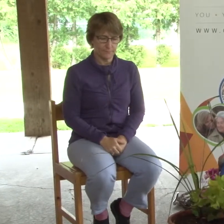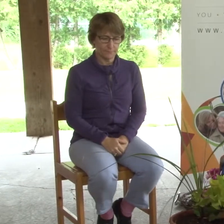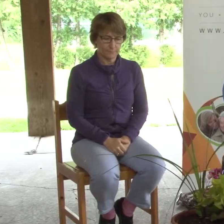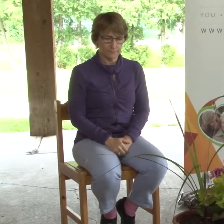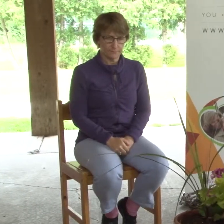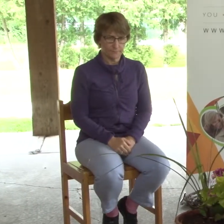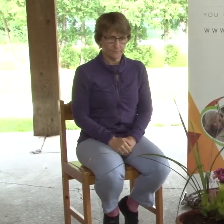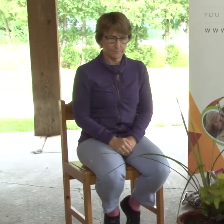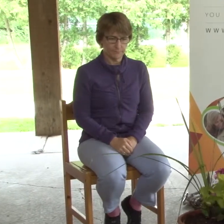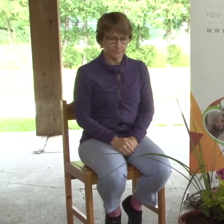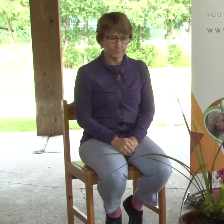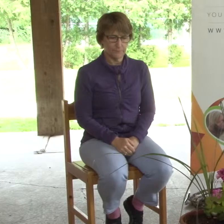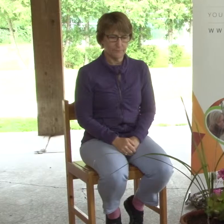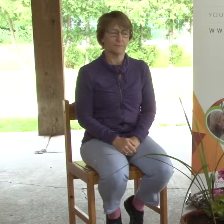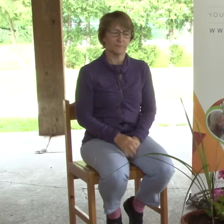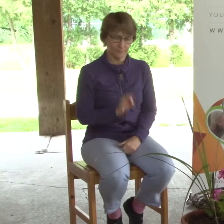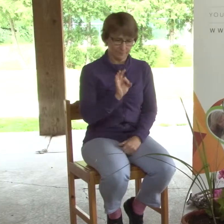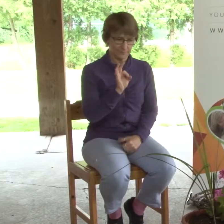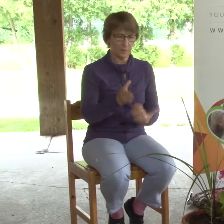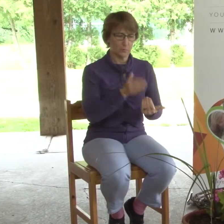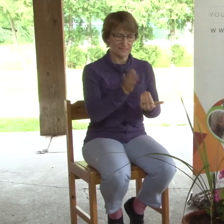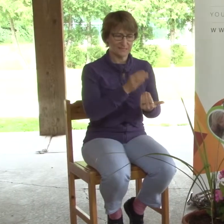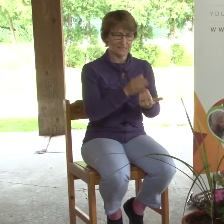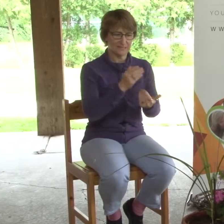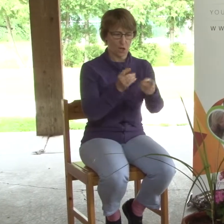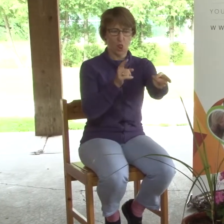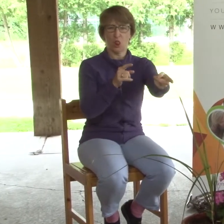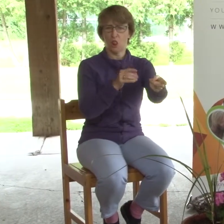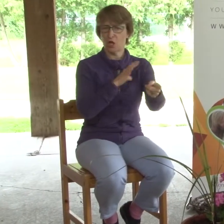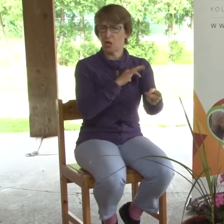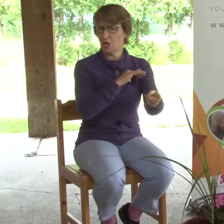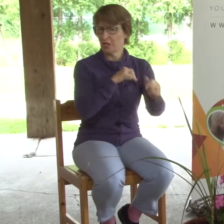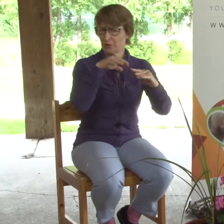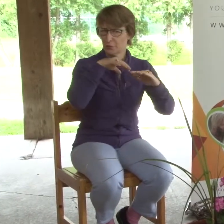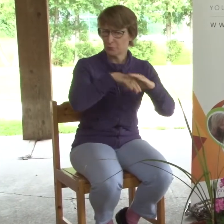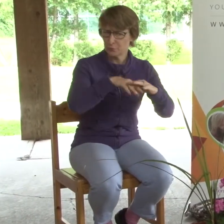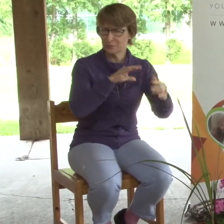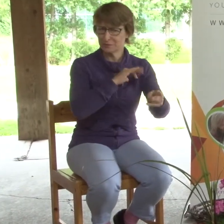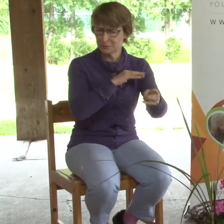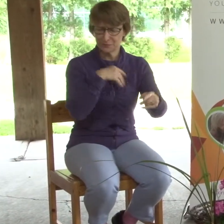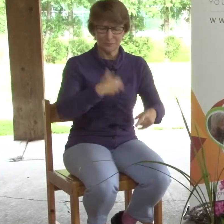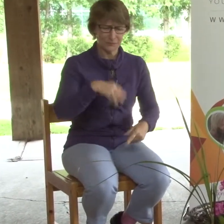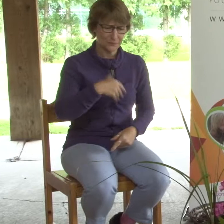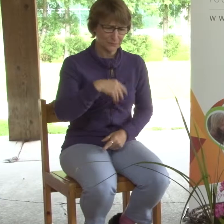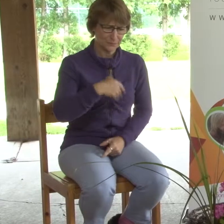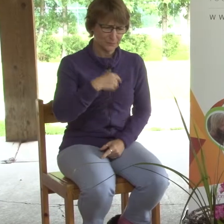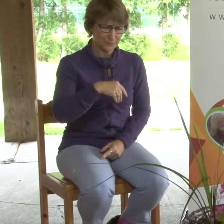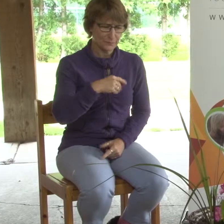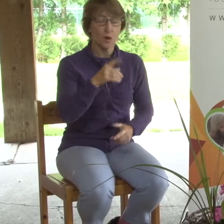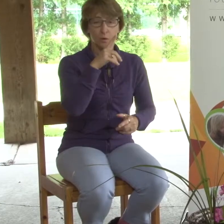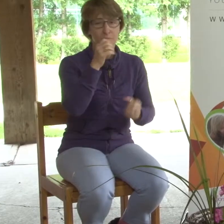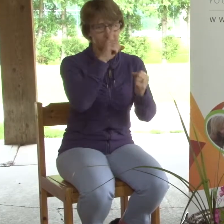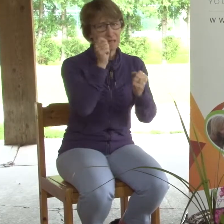So, is it coming easy? Yeah. Oh my goodness, look at the root growth on that. So once again, with that much